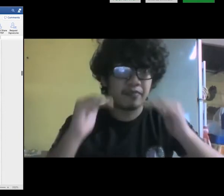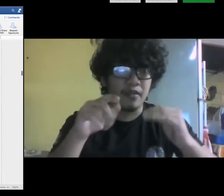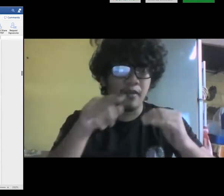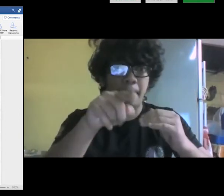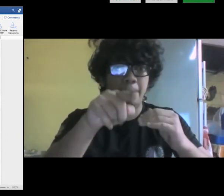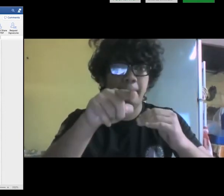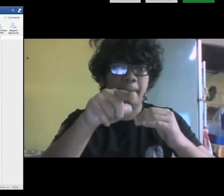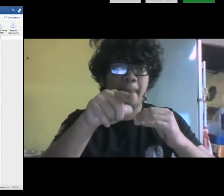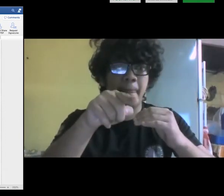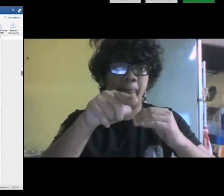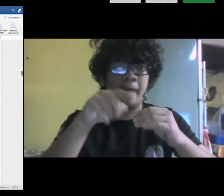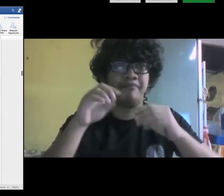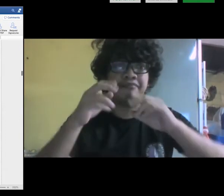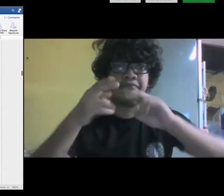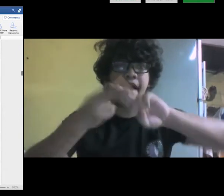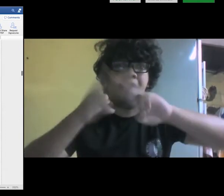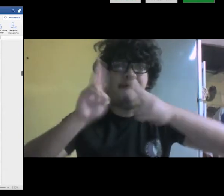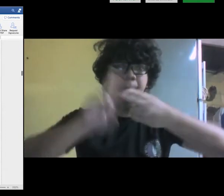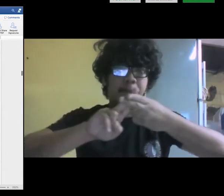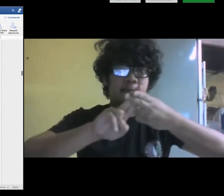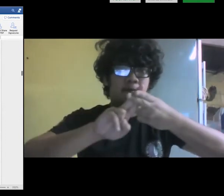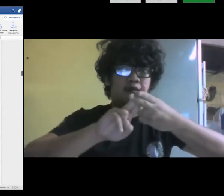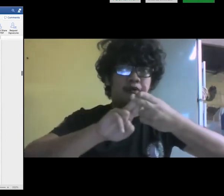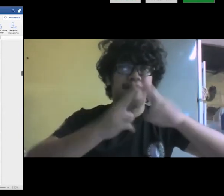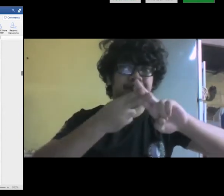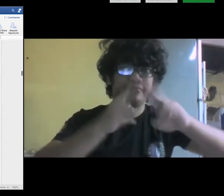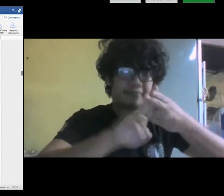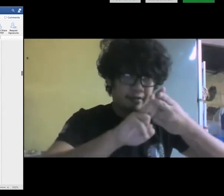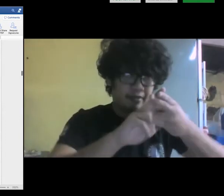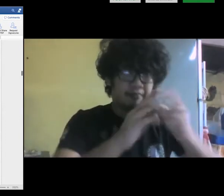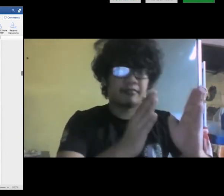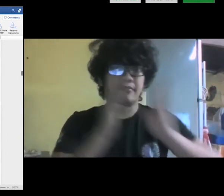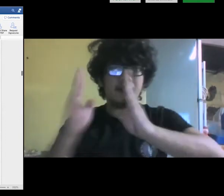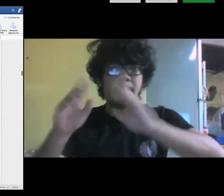So we did 1 to 10, that's done.